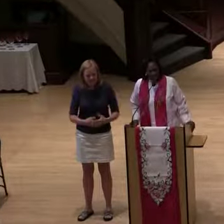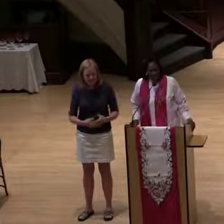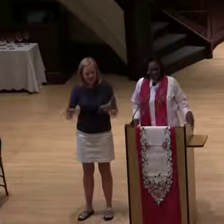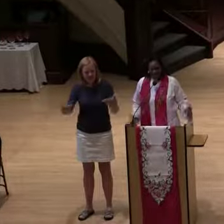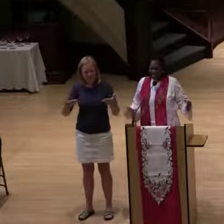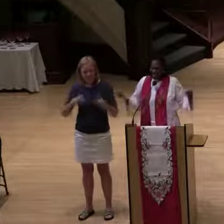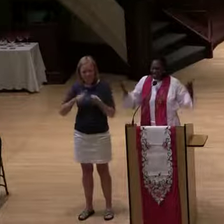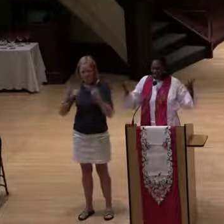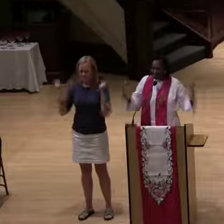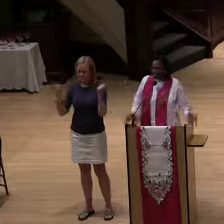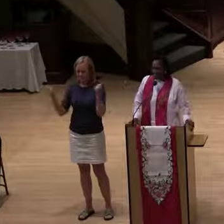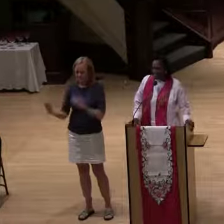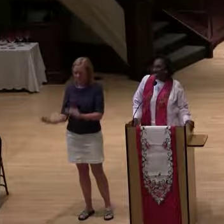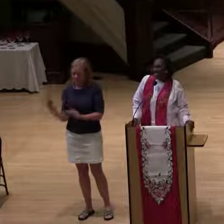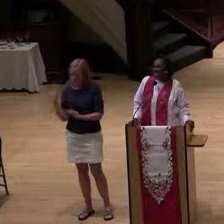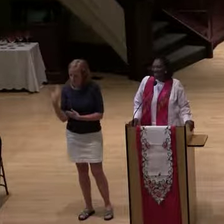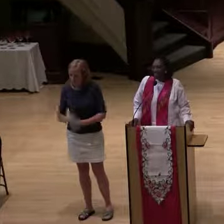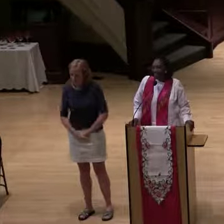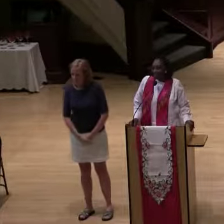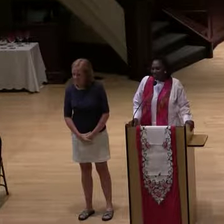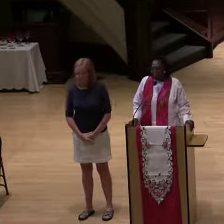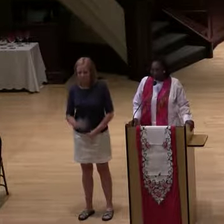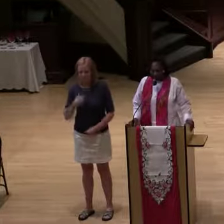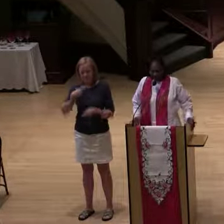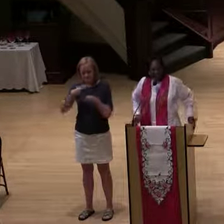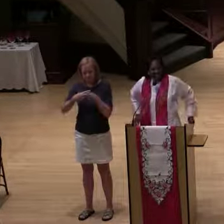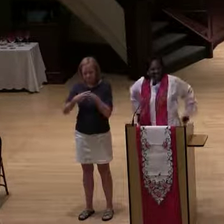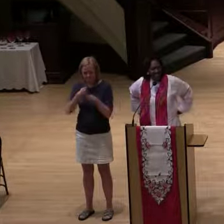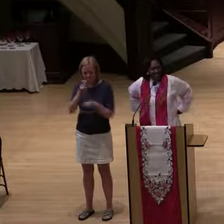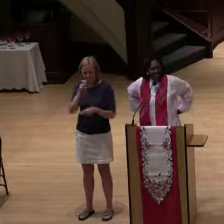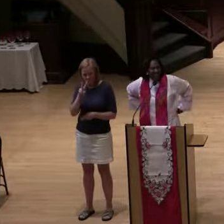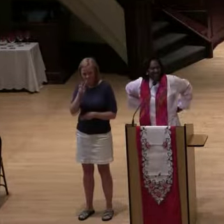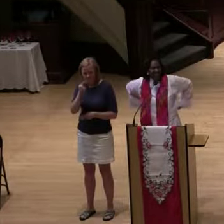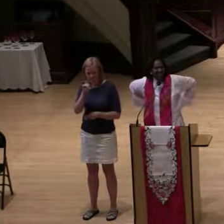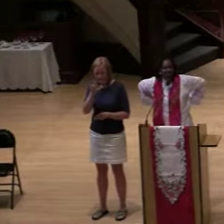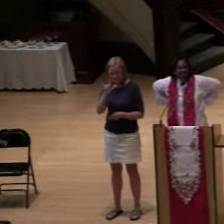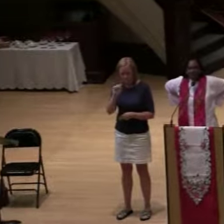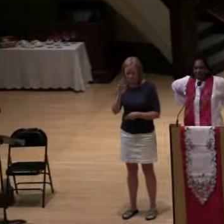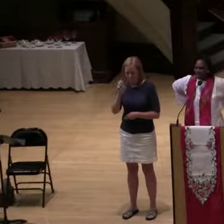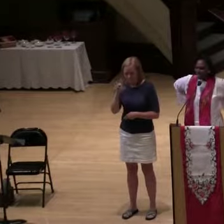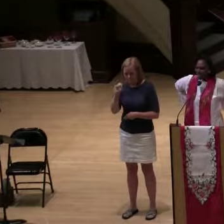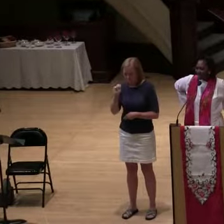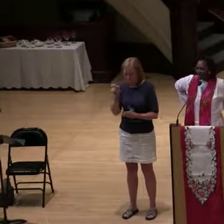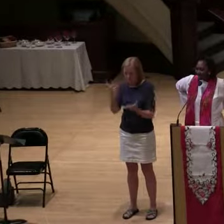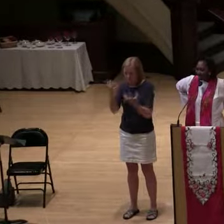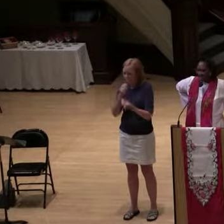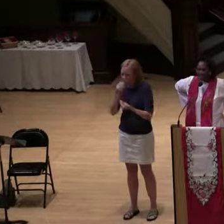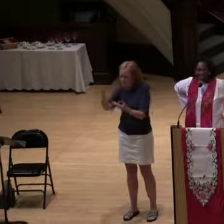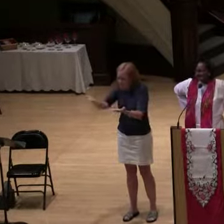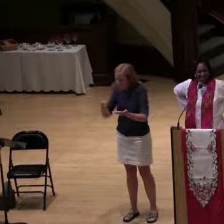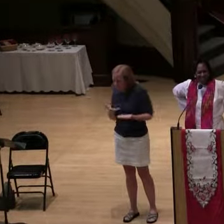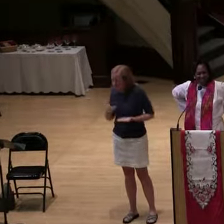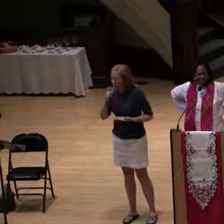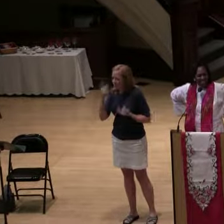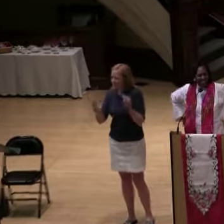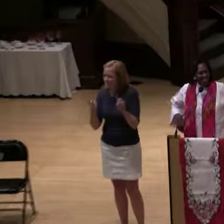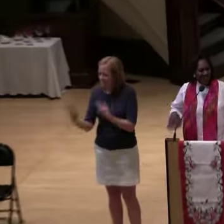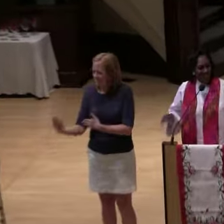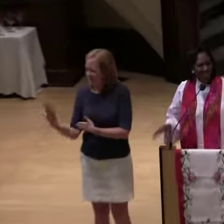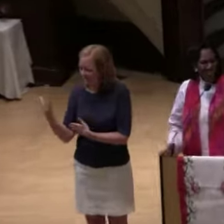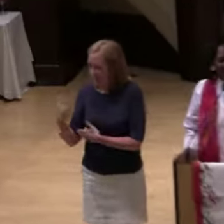Welcome to our celebration this morning. I'm Reverend Myra Brown, and I'd like to extend a warm welcome to any visitors we have with us this